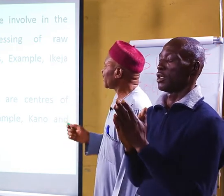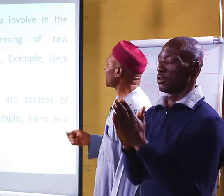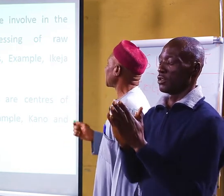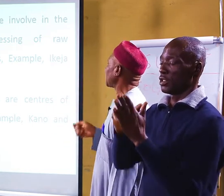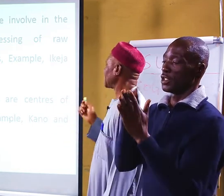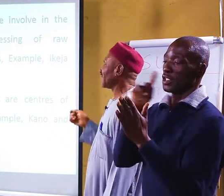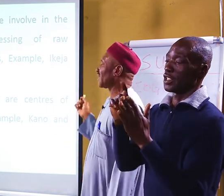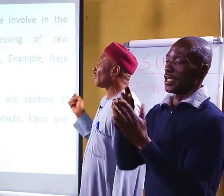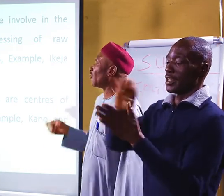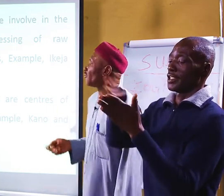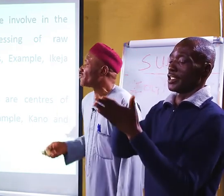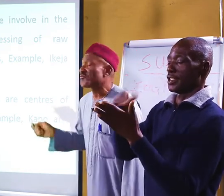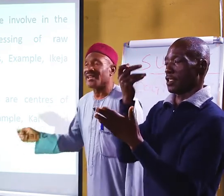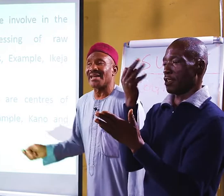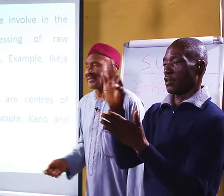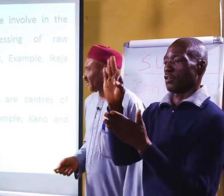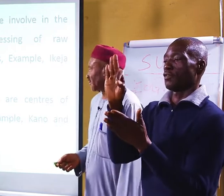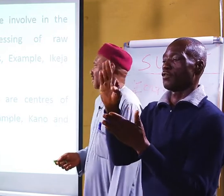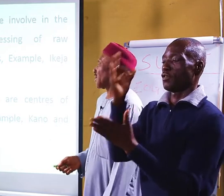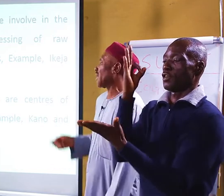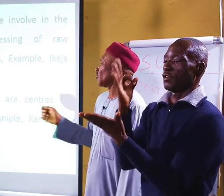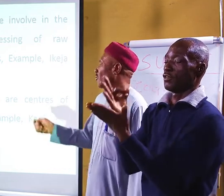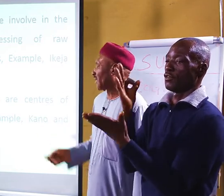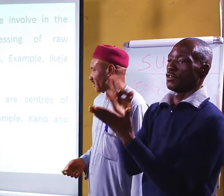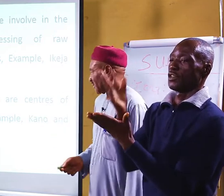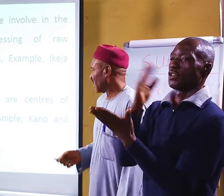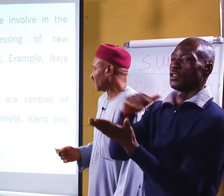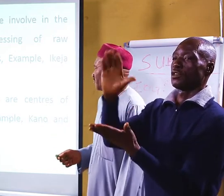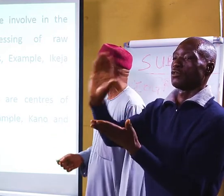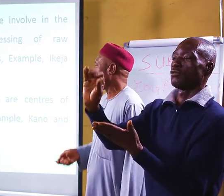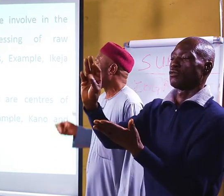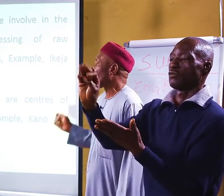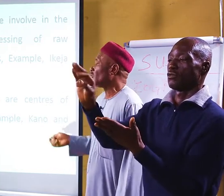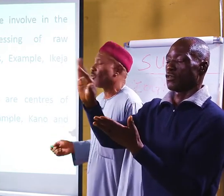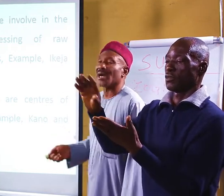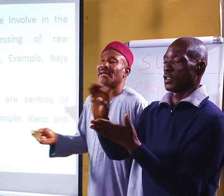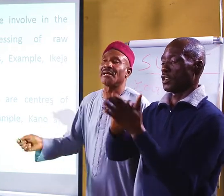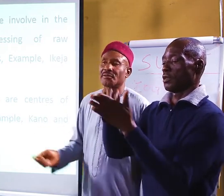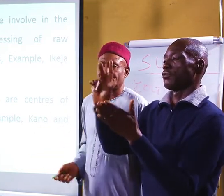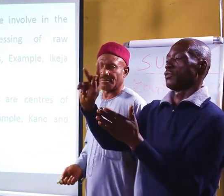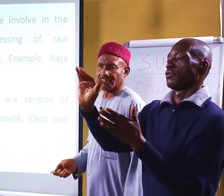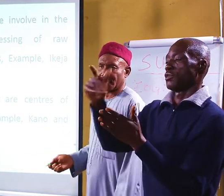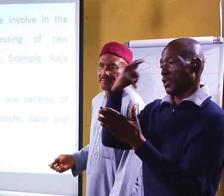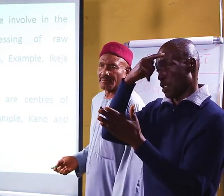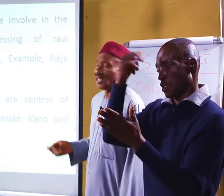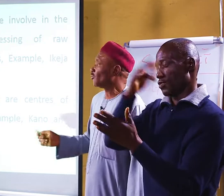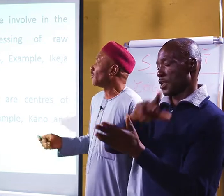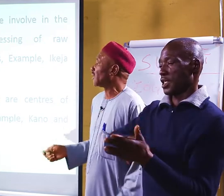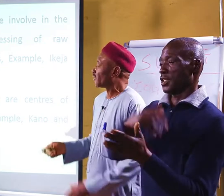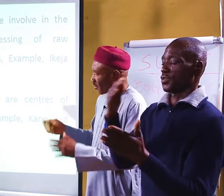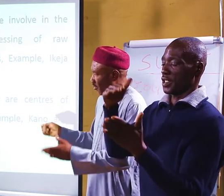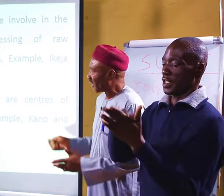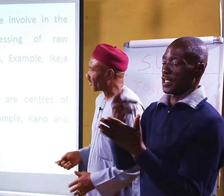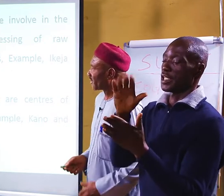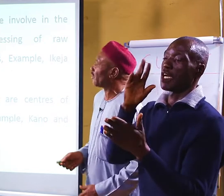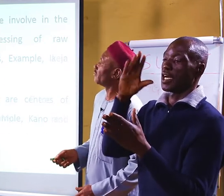Commercial town, these are centers of finance and commerce. Example, Kano and Lagos. They are known